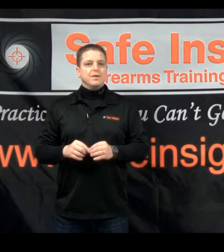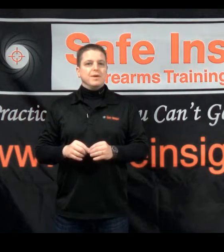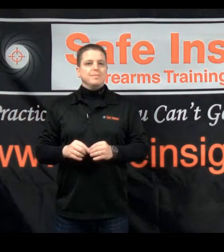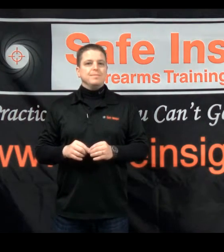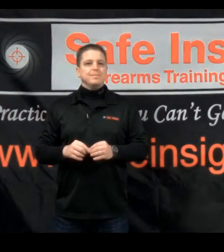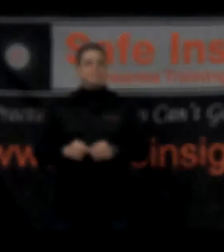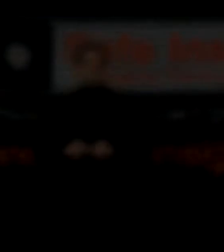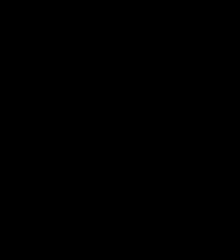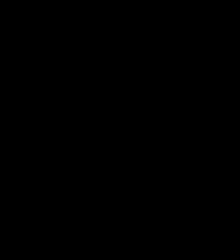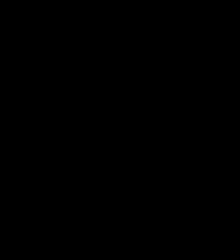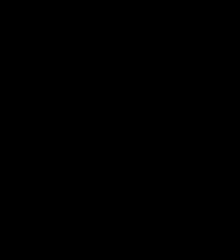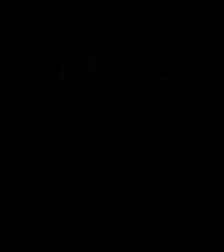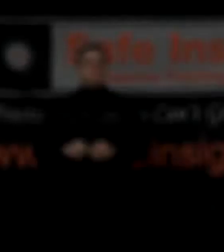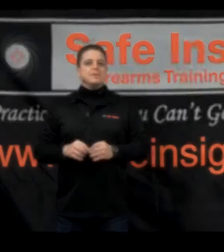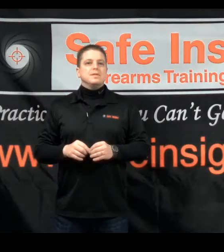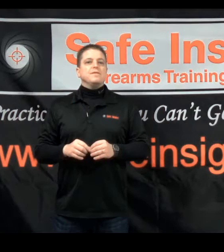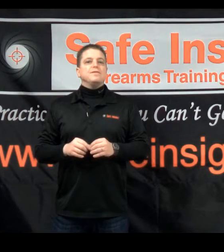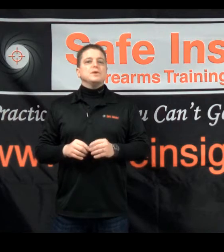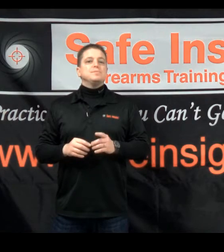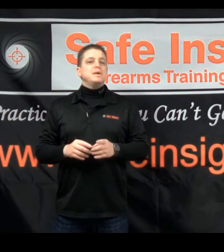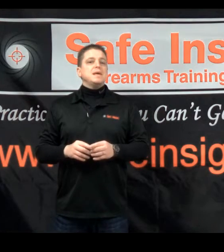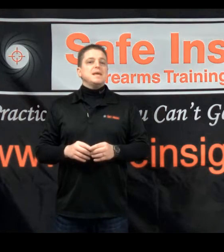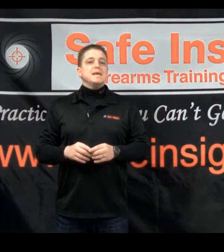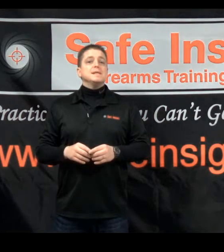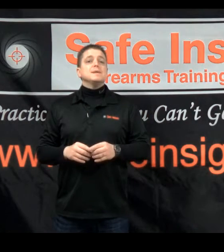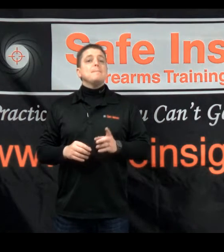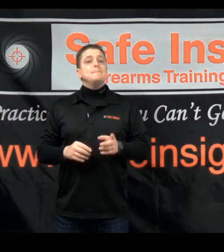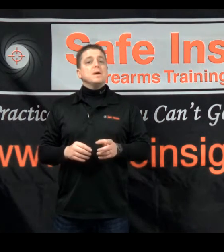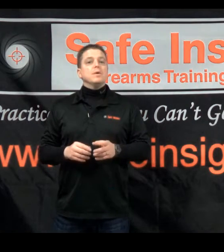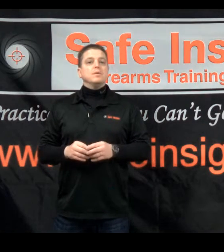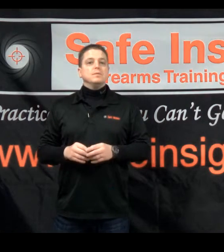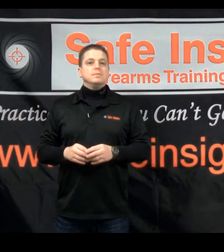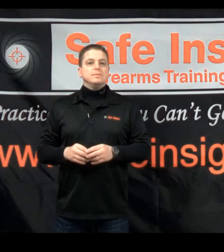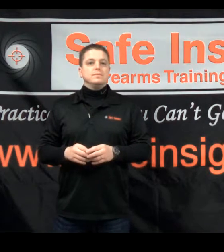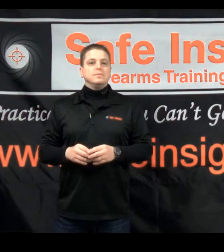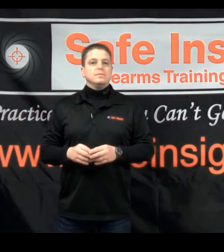firearm. The first B is barrel.